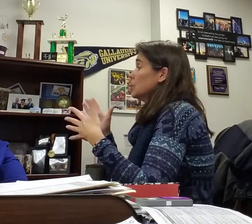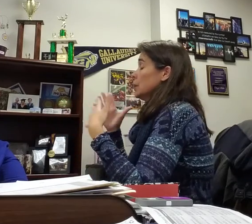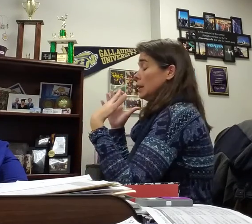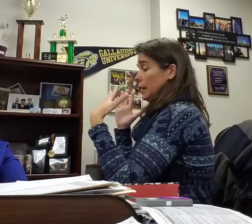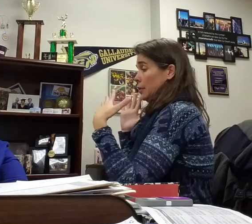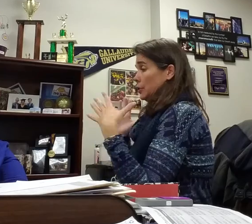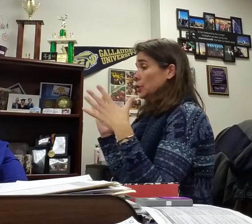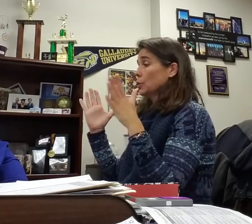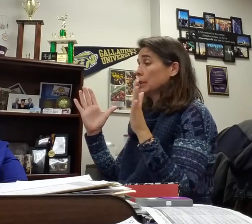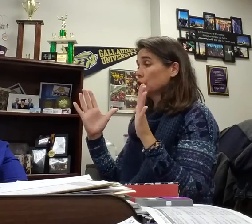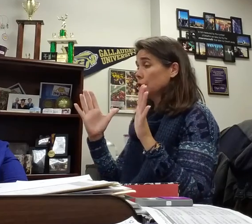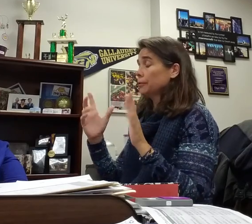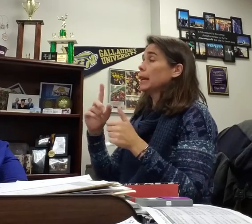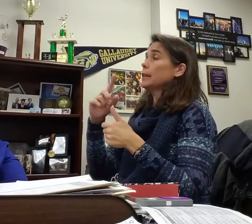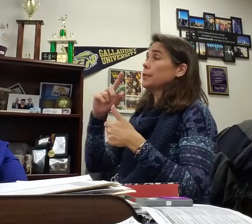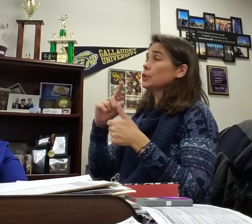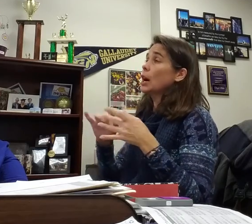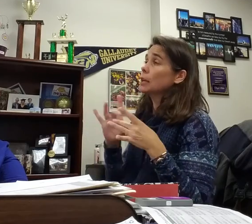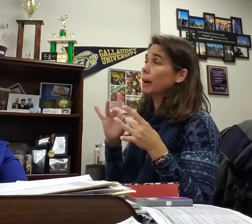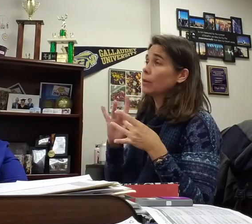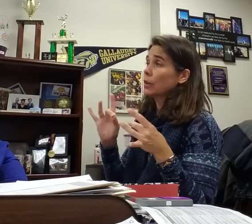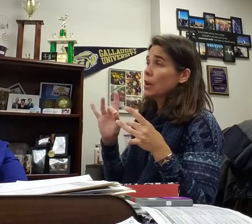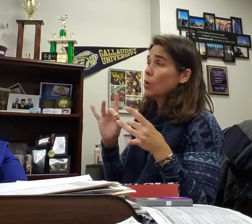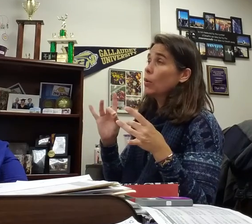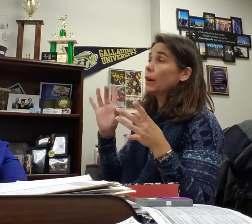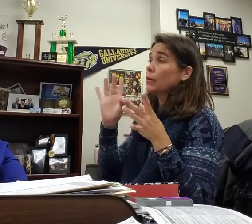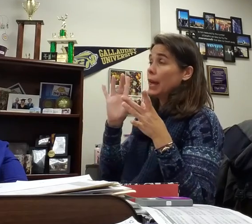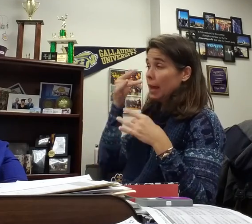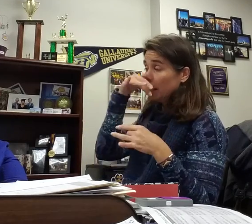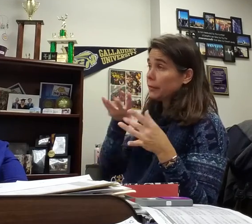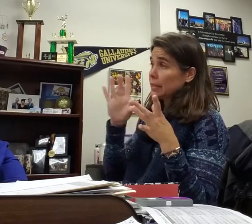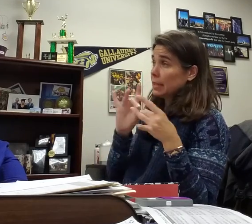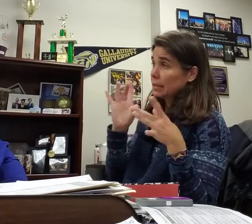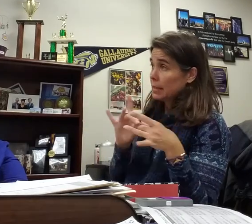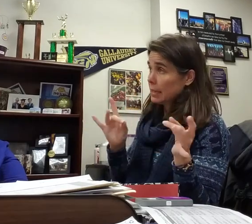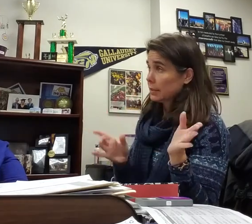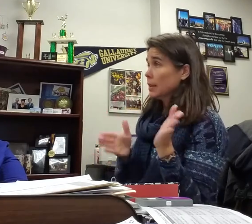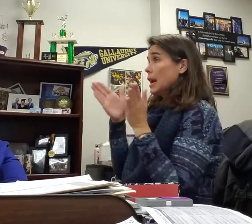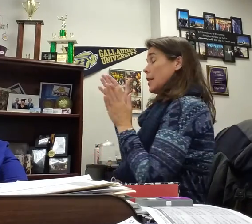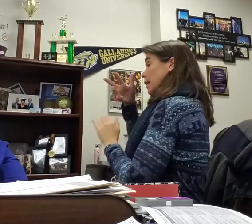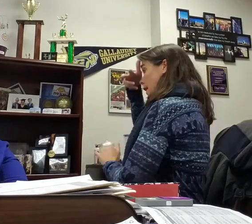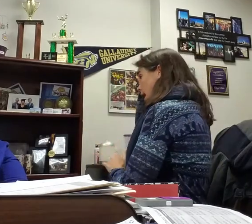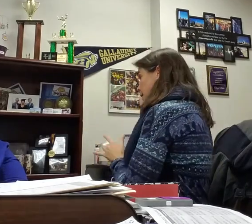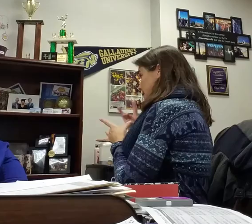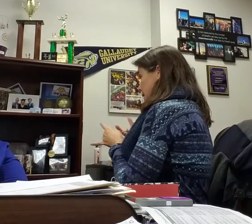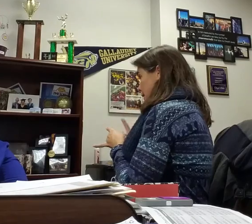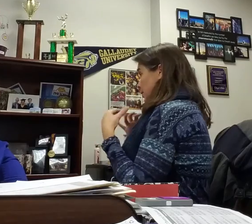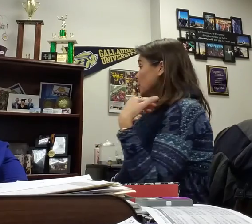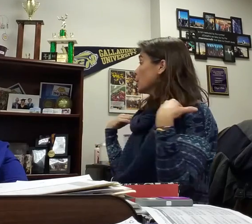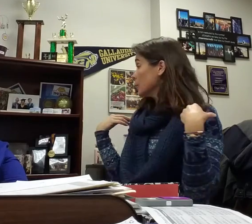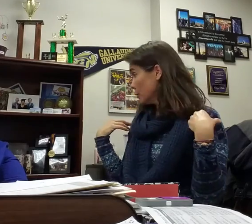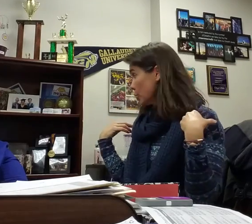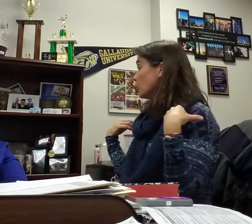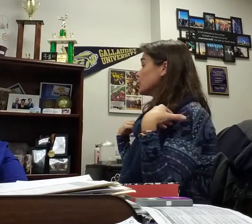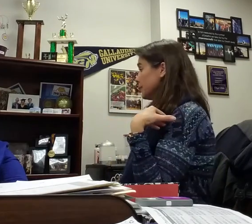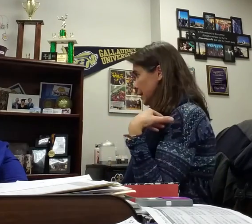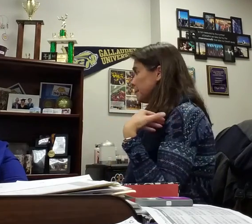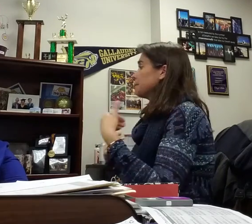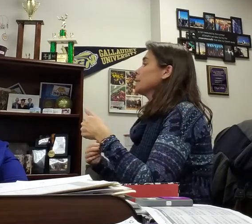it. Like you can shift. Like if they're talking about, well, the elephant says this and the lion says this. You can do the Mind role shift. shifting. What